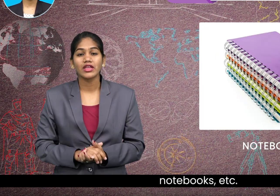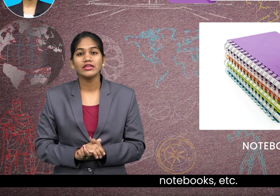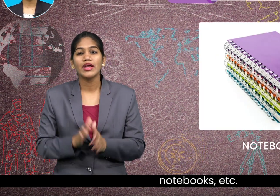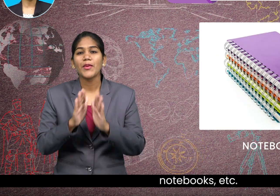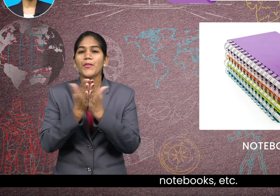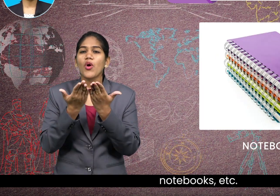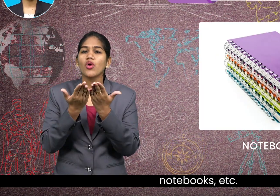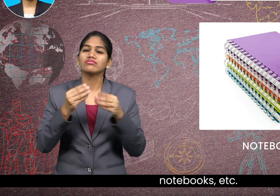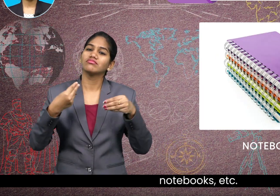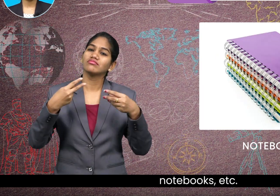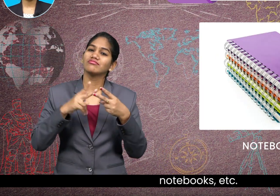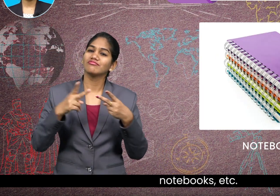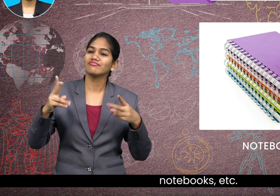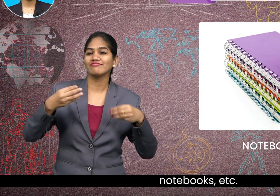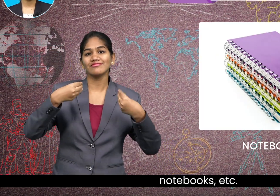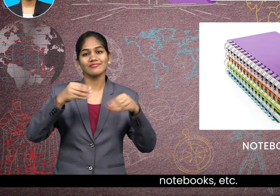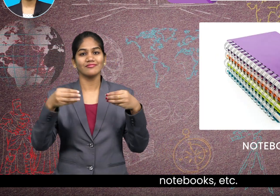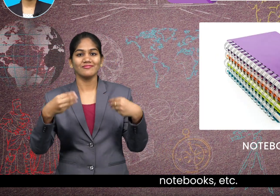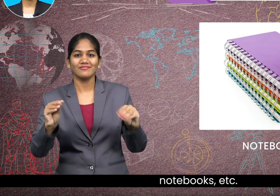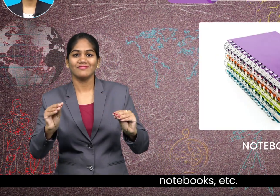notebooks, etc.